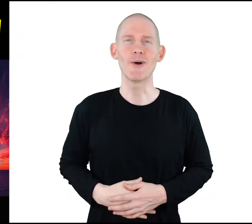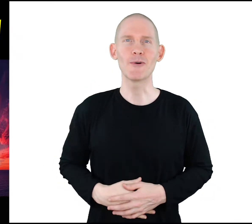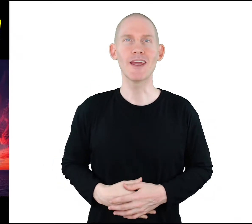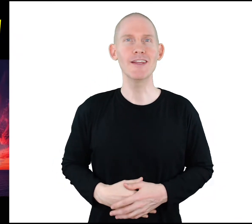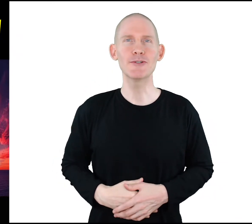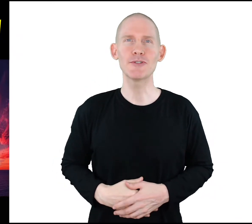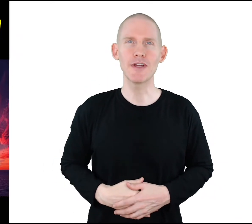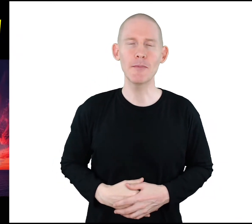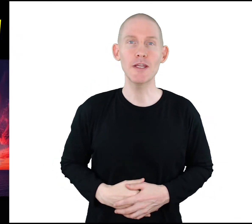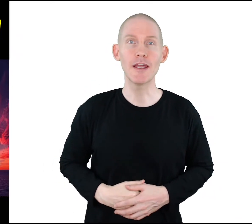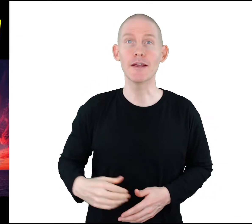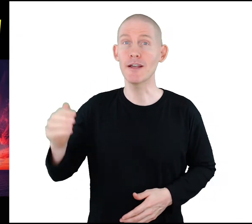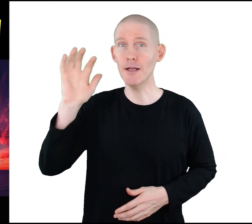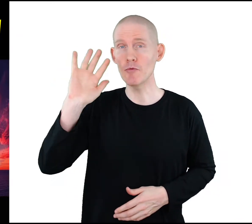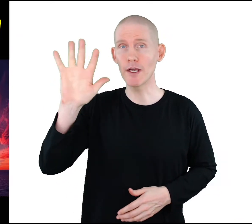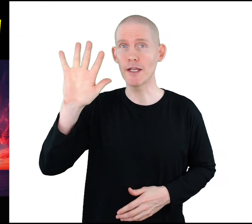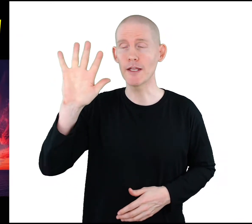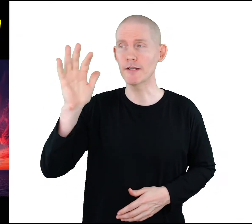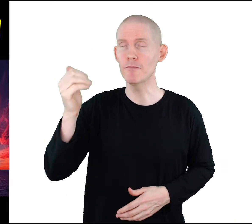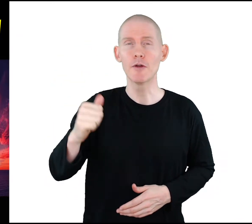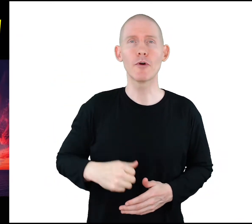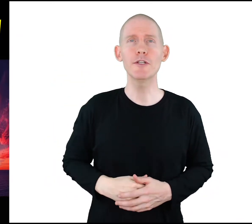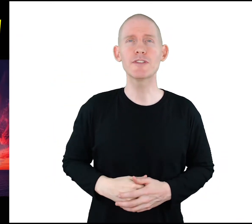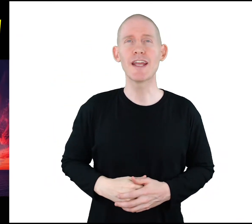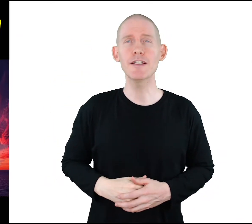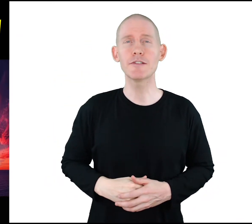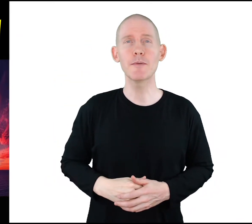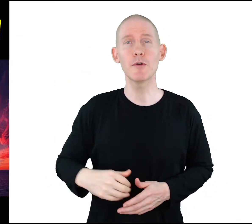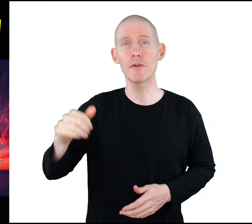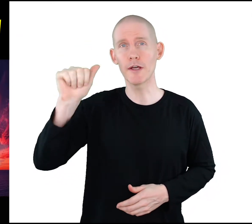Okay, use your dominant hand. I'm right-handed. Going to use the hand shape of the letter